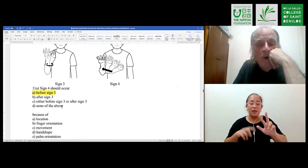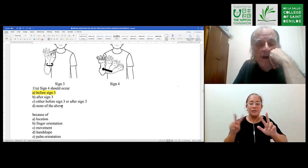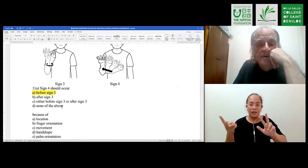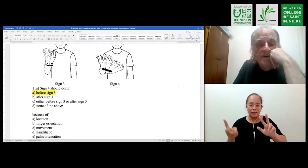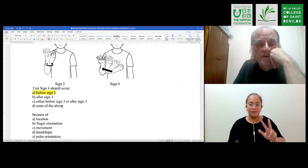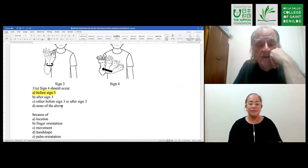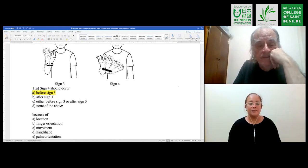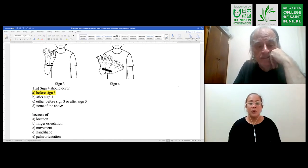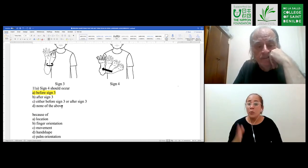why is this?